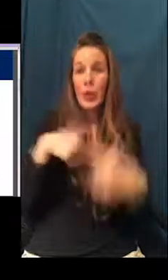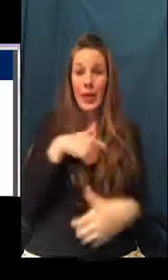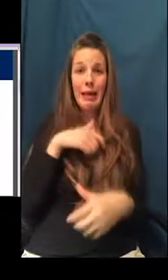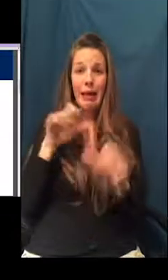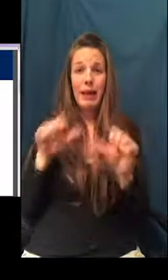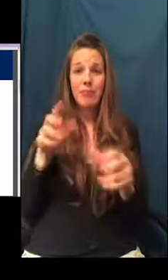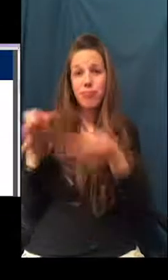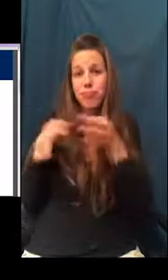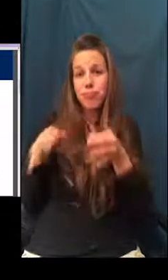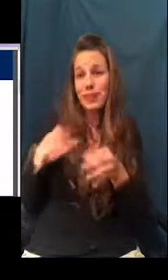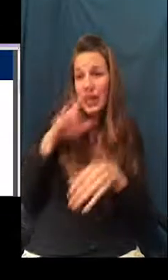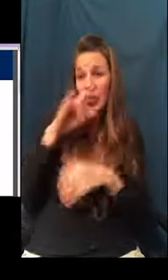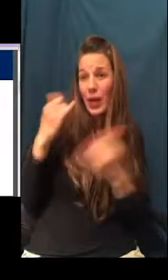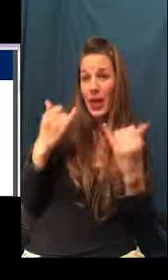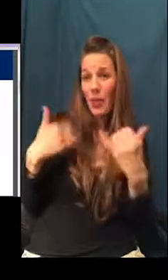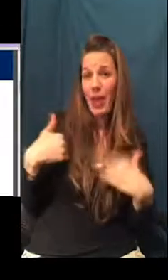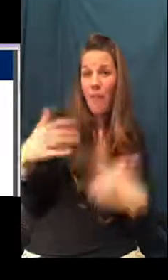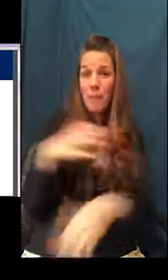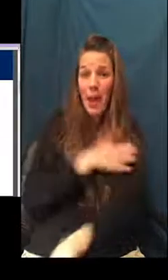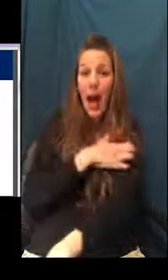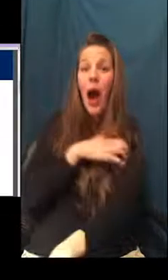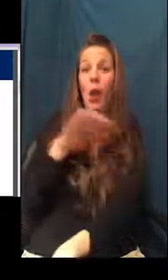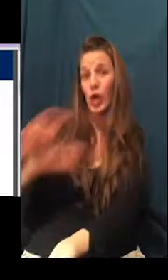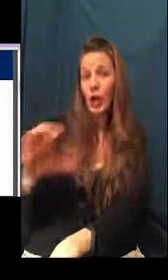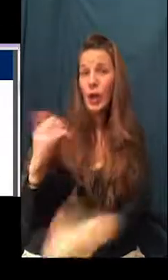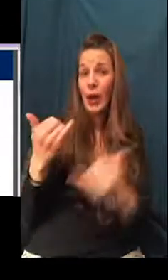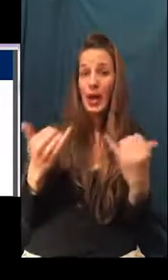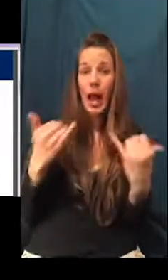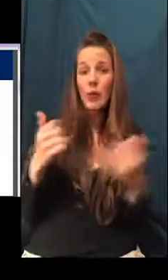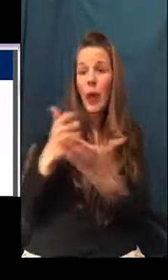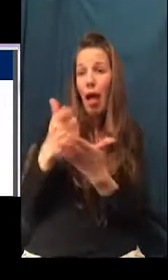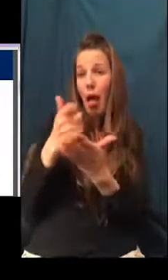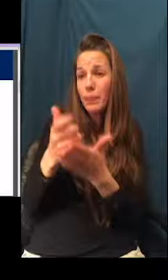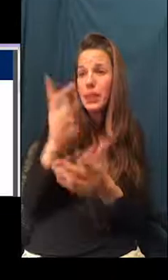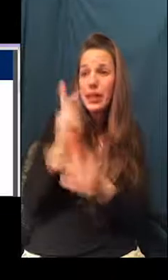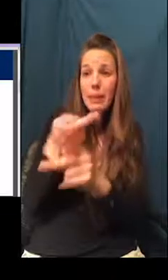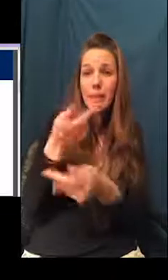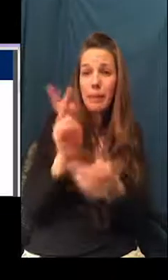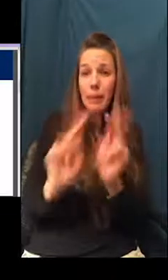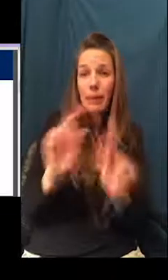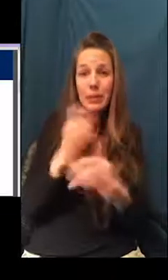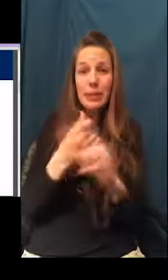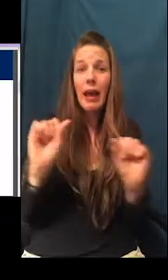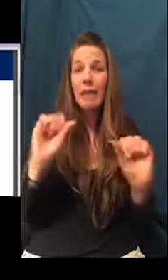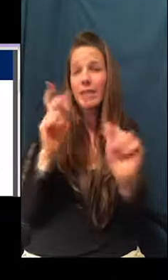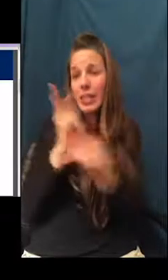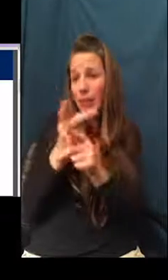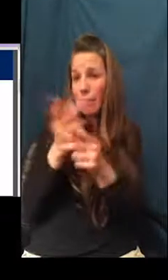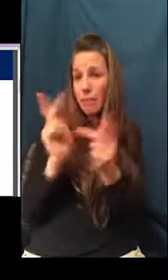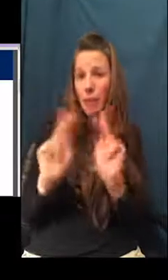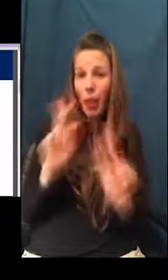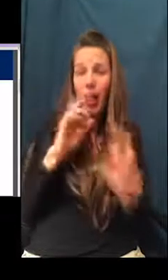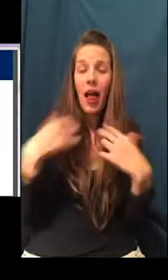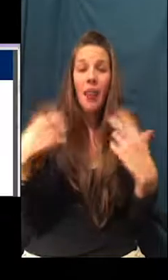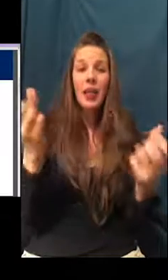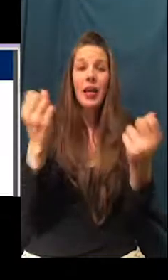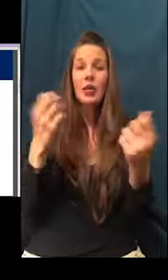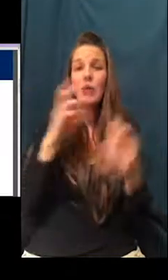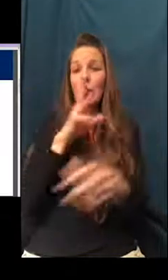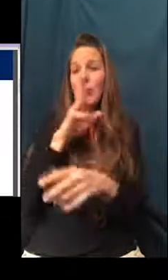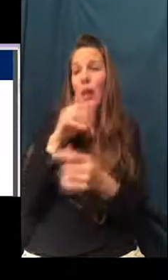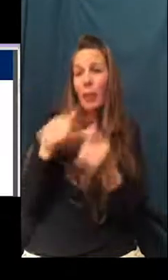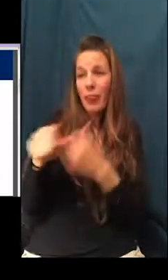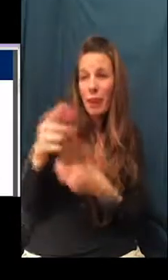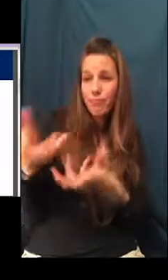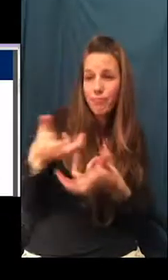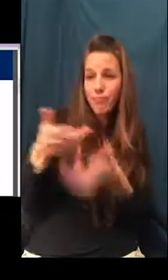to kids about how they have a lot of power right now in helping keep people safe and helping keep people healthy. So talking